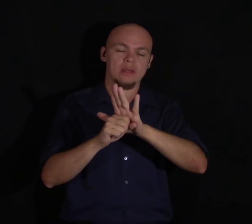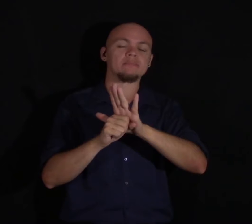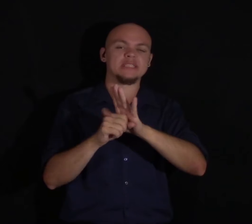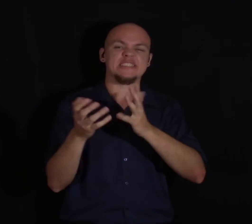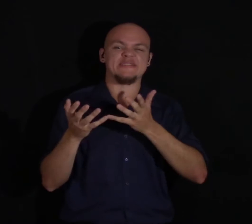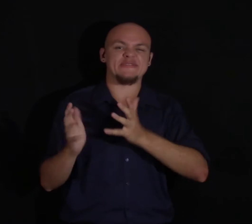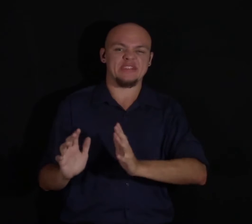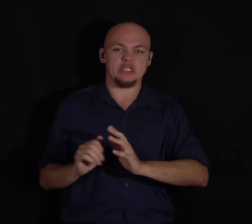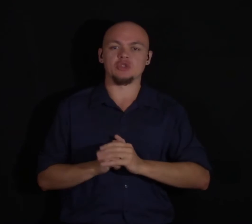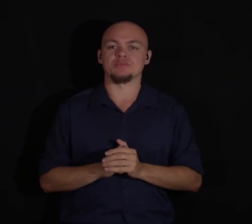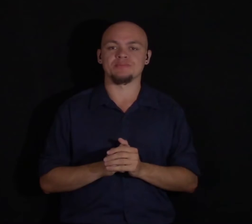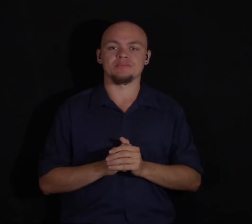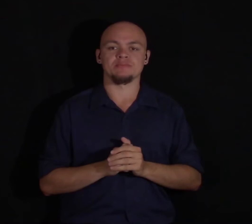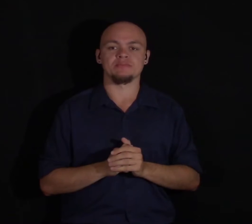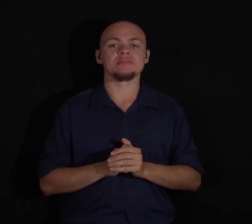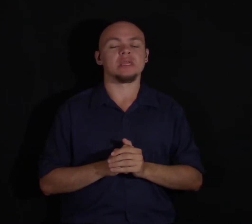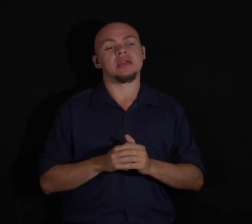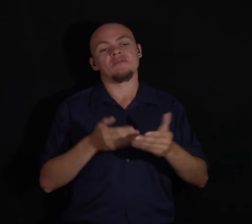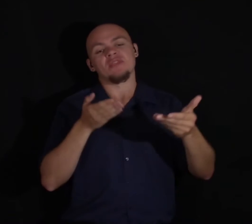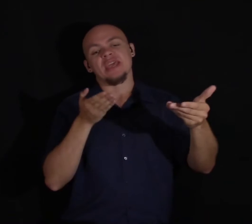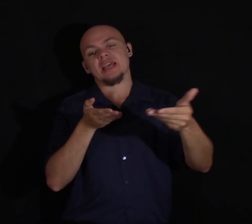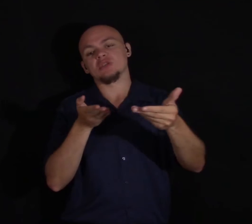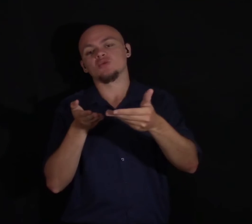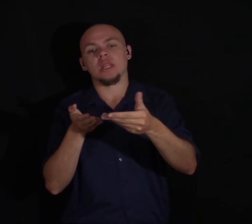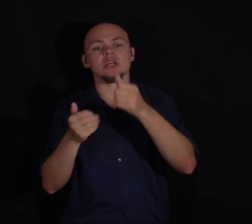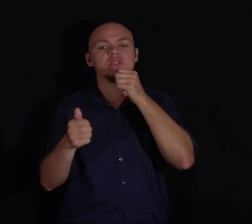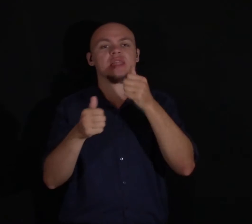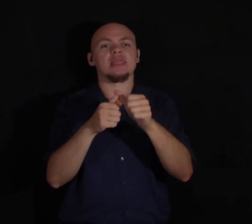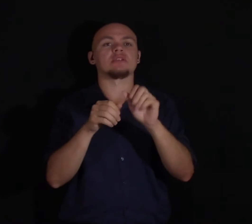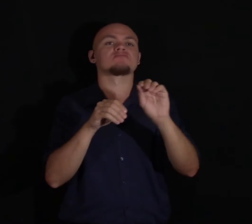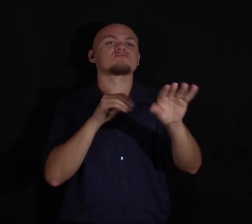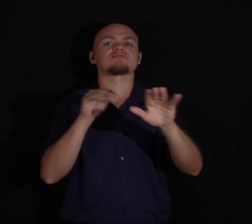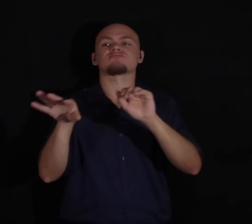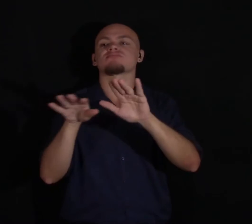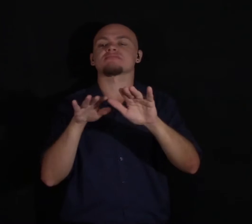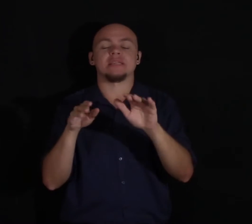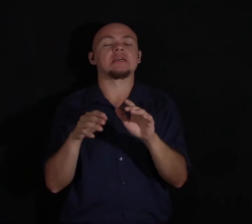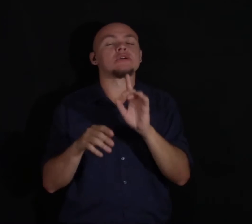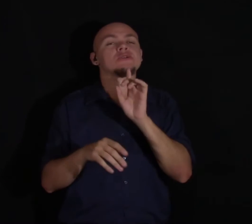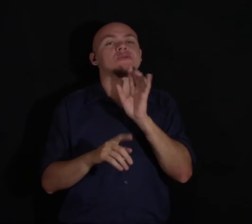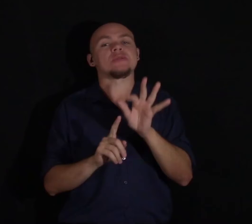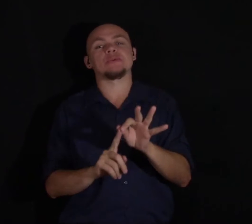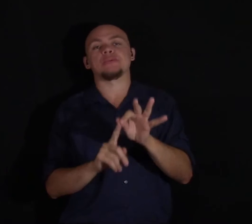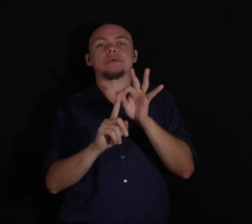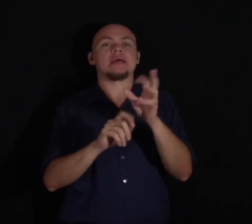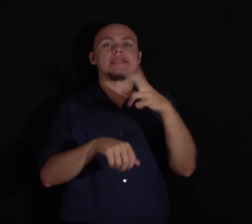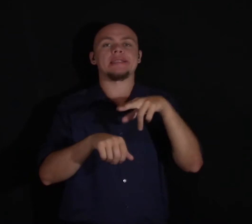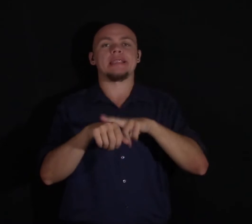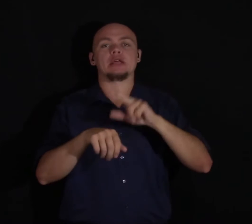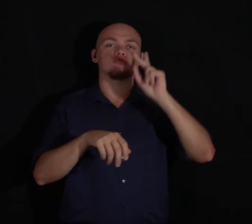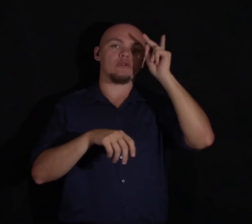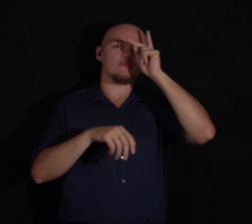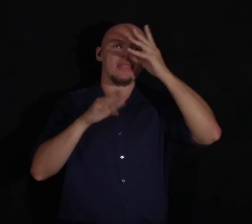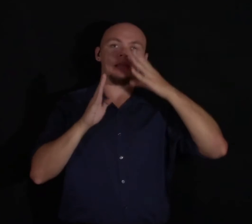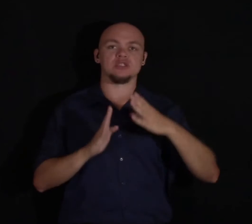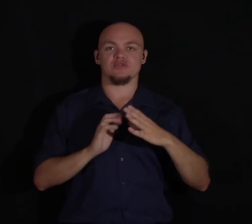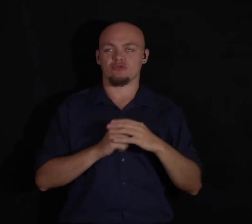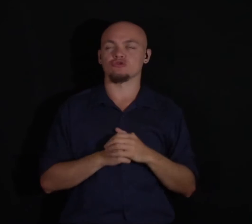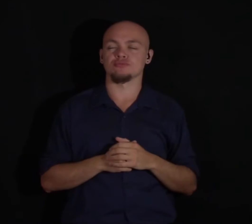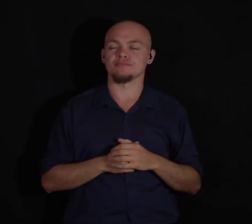of the letters of introduction that I had brought with me, addressed to the most distinguished natural philosophers. If this journey